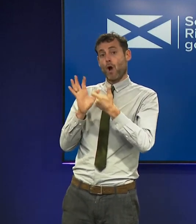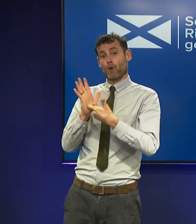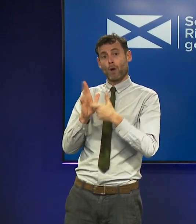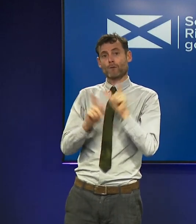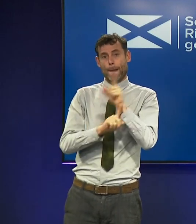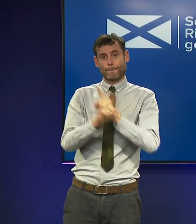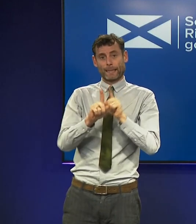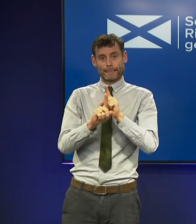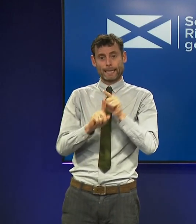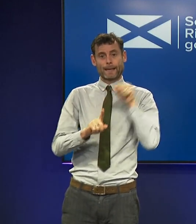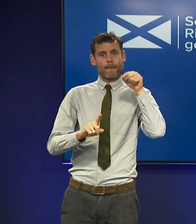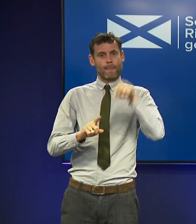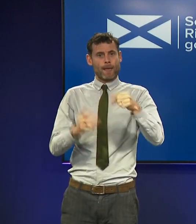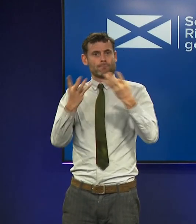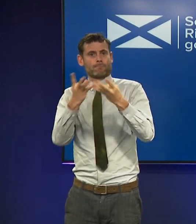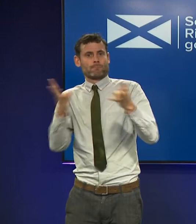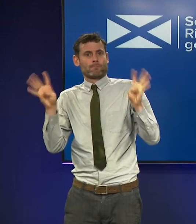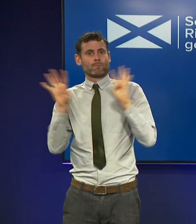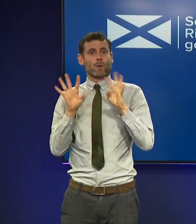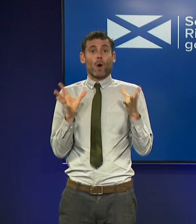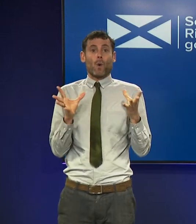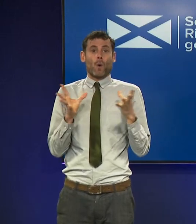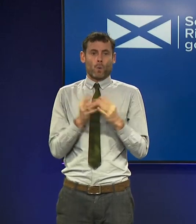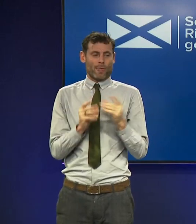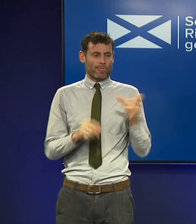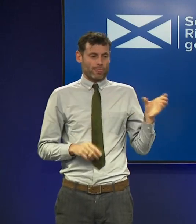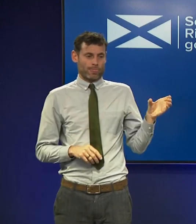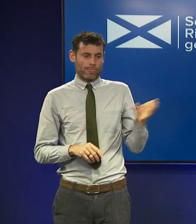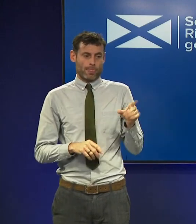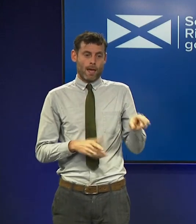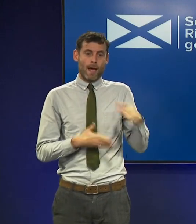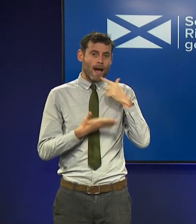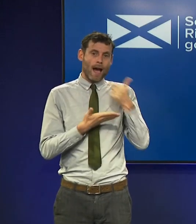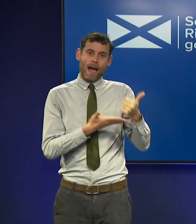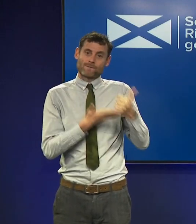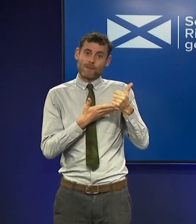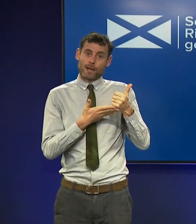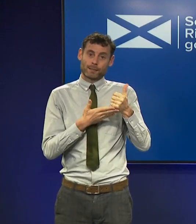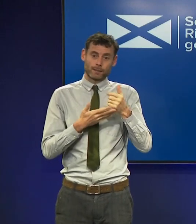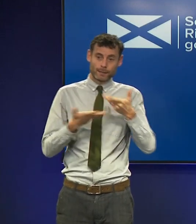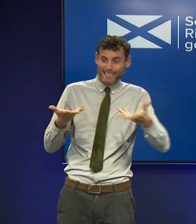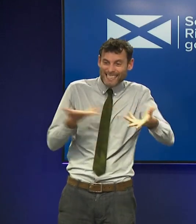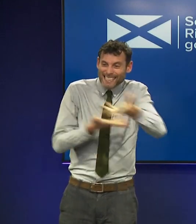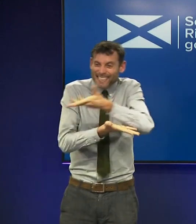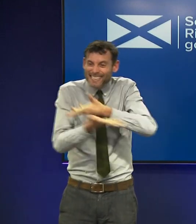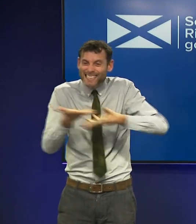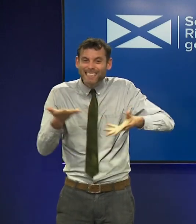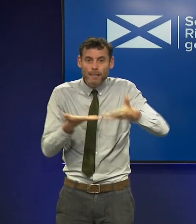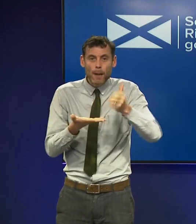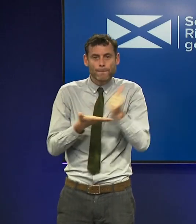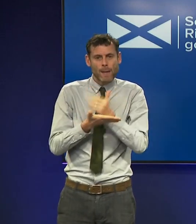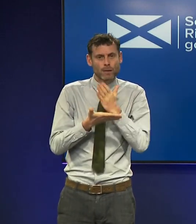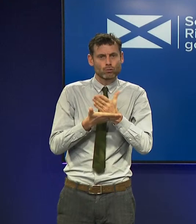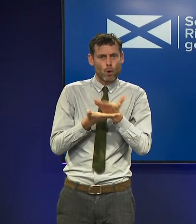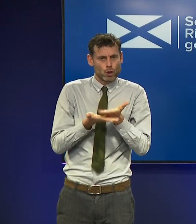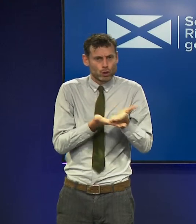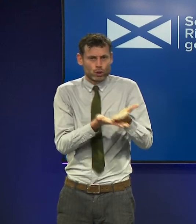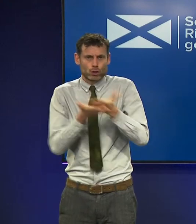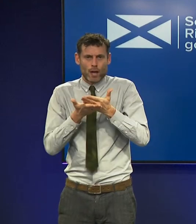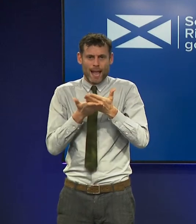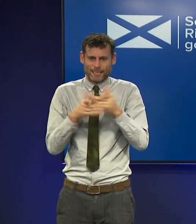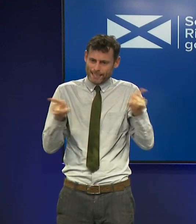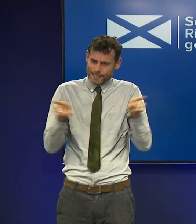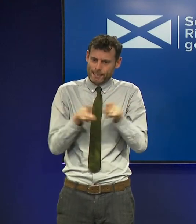talk with advisors to you know, make sure we are sharing the same information and address some of these points